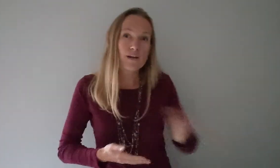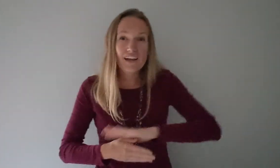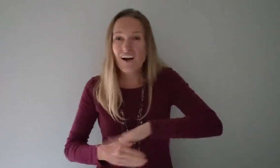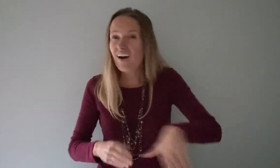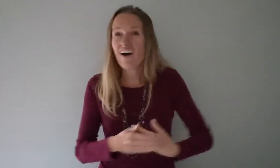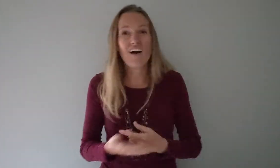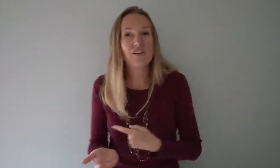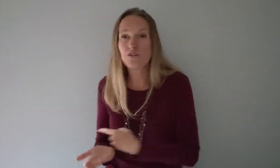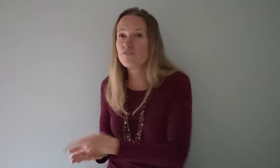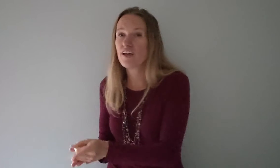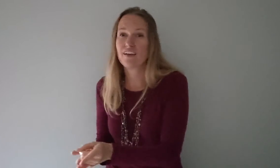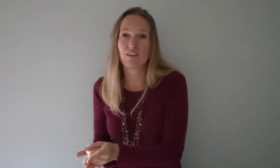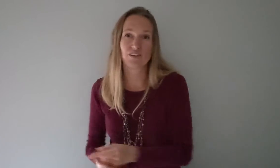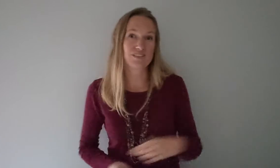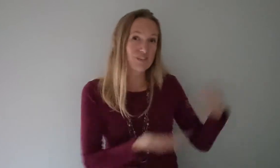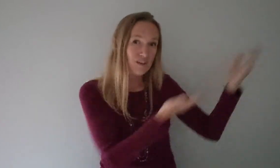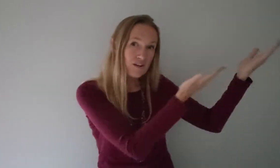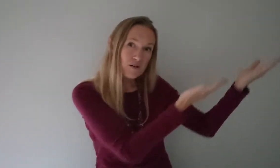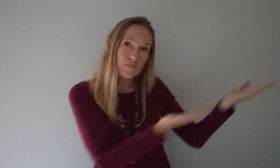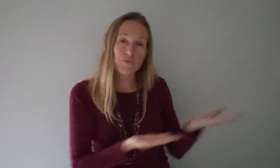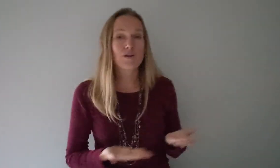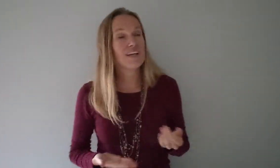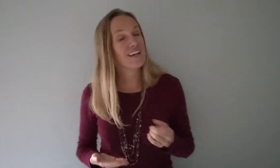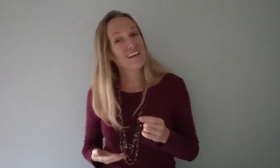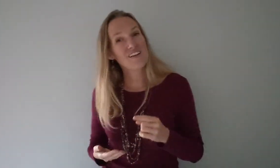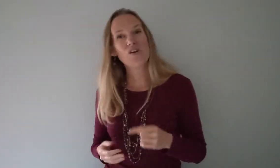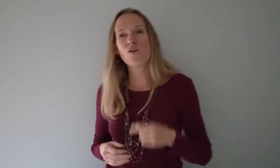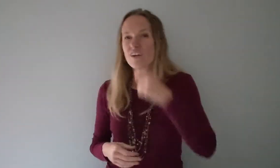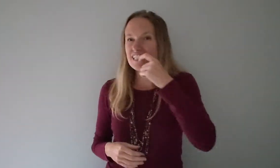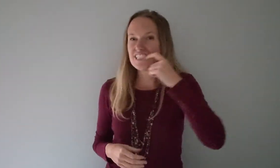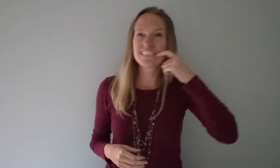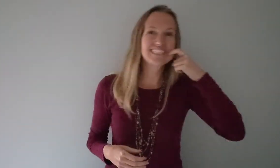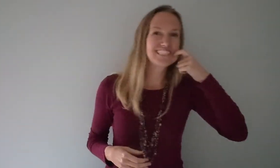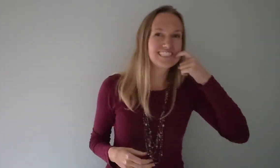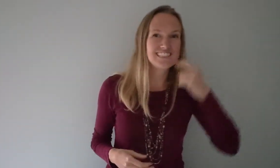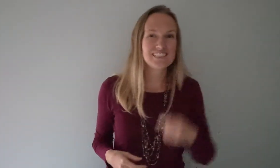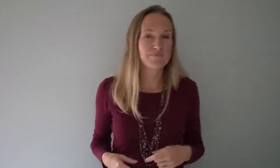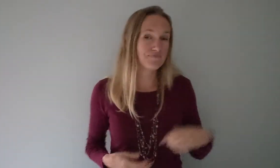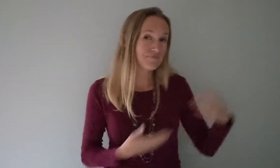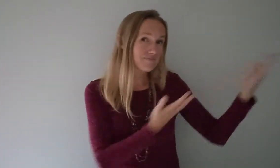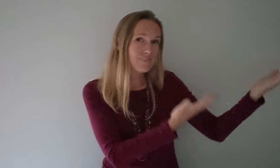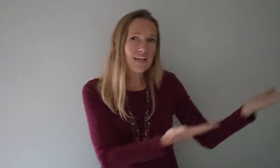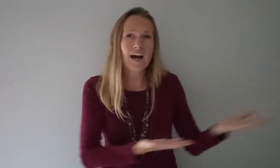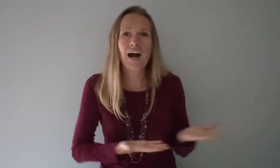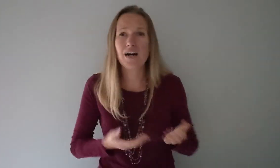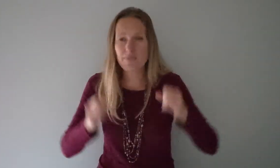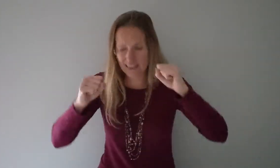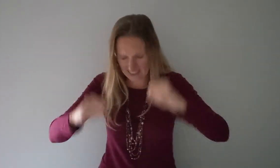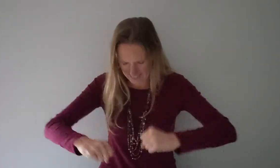Bring all your failures. Bring your addictions. Come lay